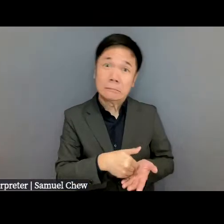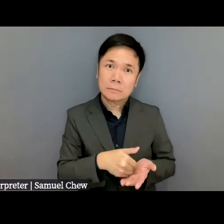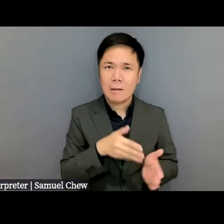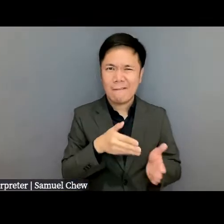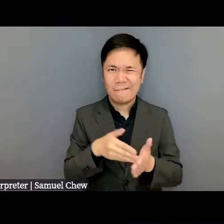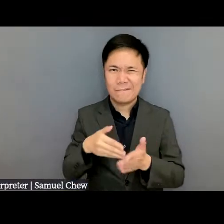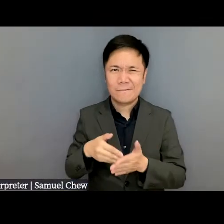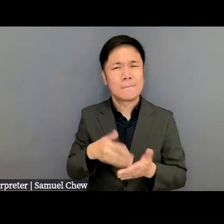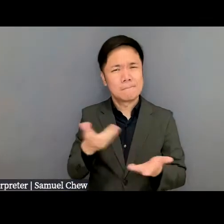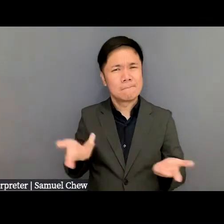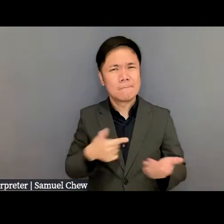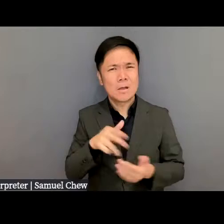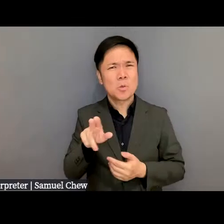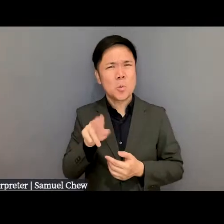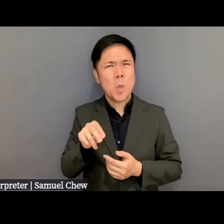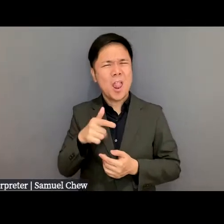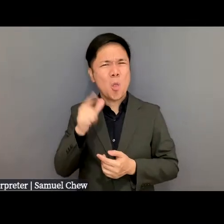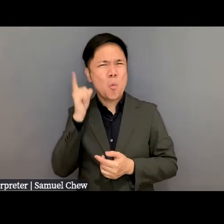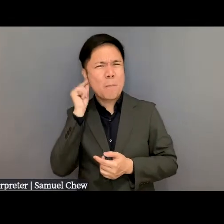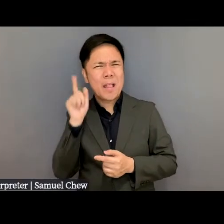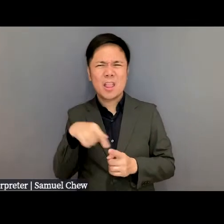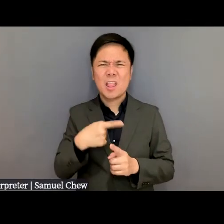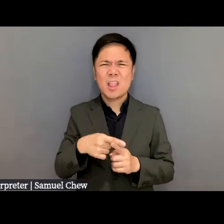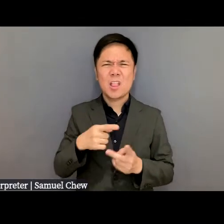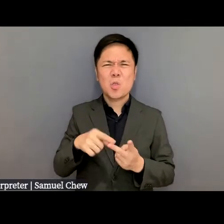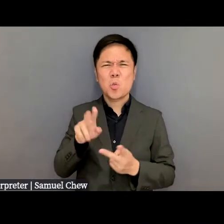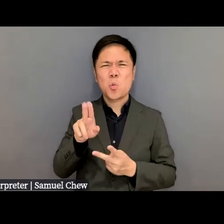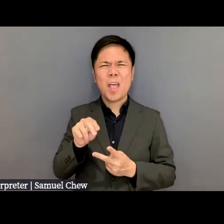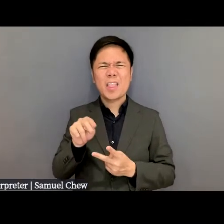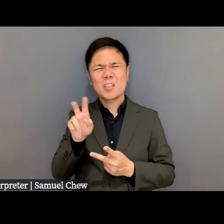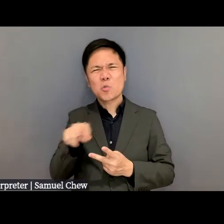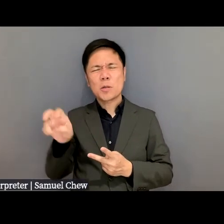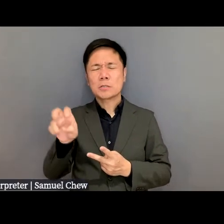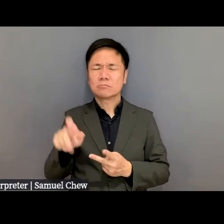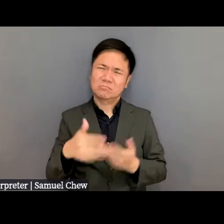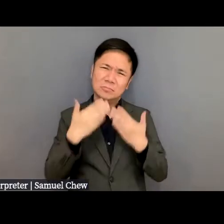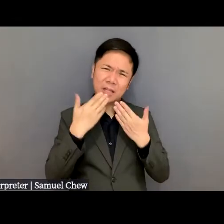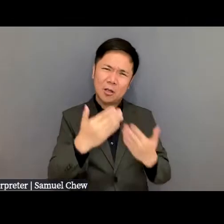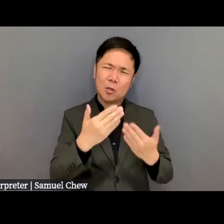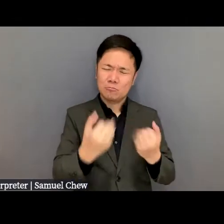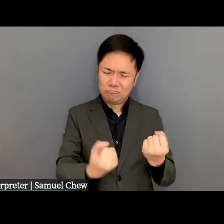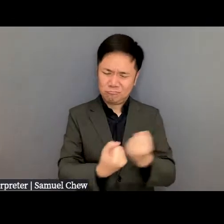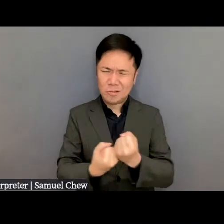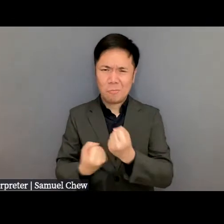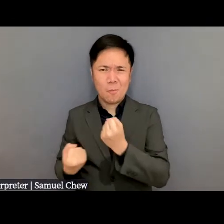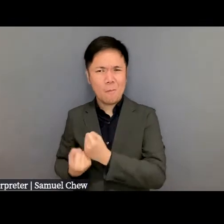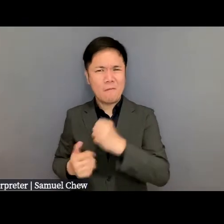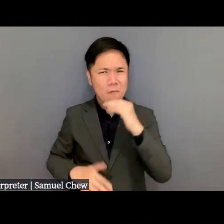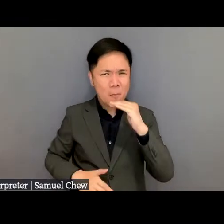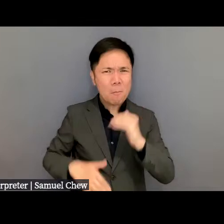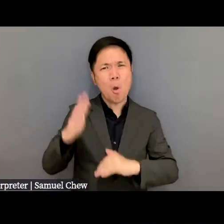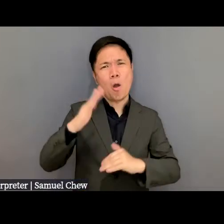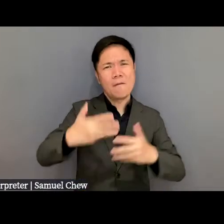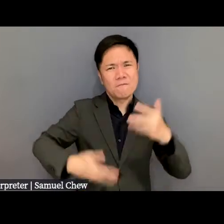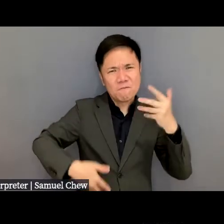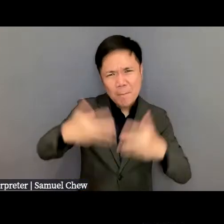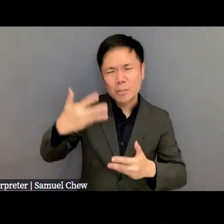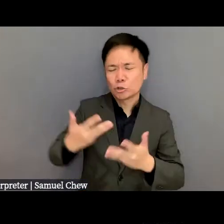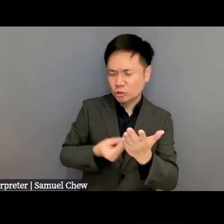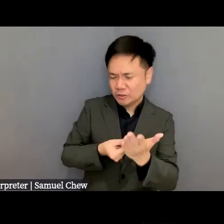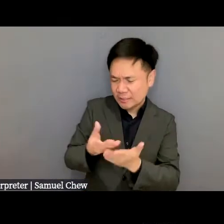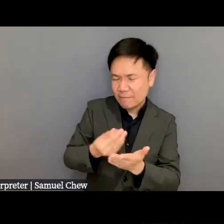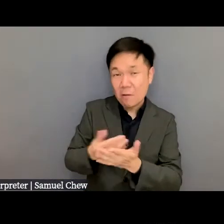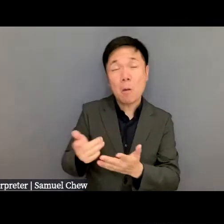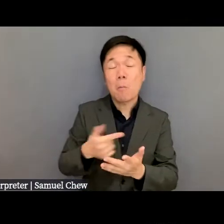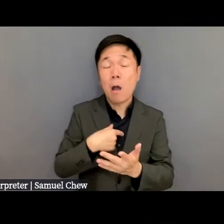Tourism, UN Women that helps us a lot to get these numbers a little more worldwide in a wider perspective.